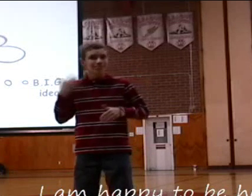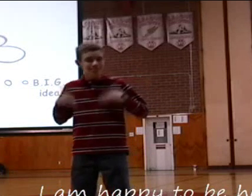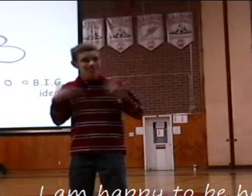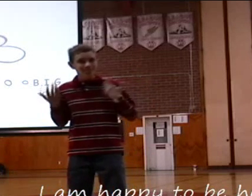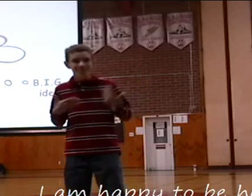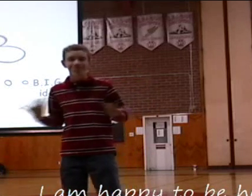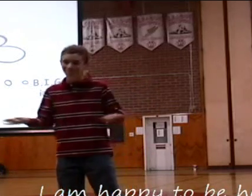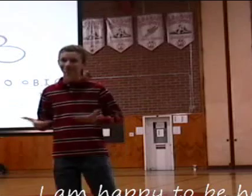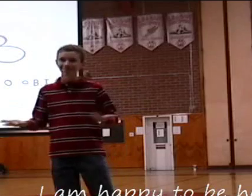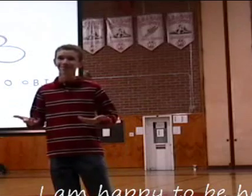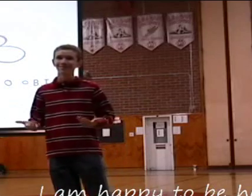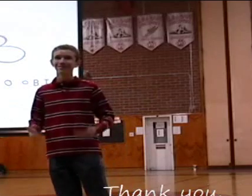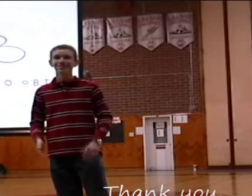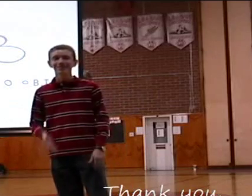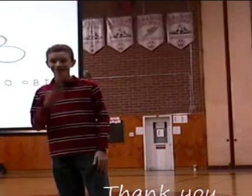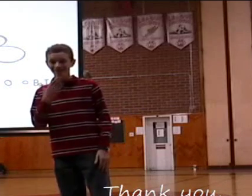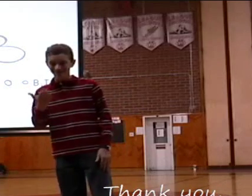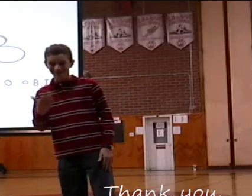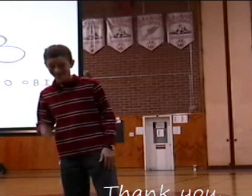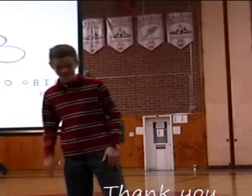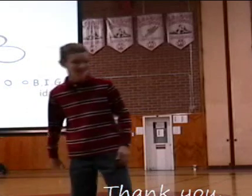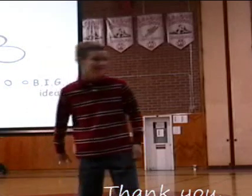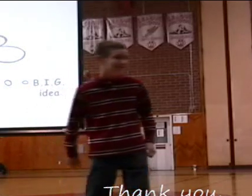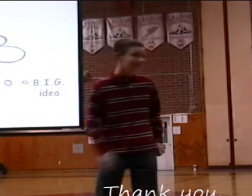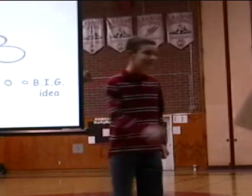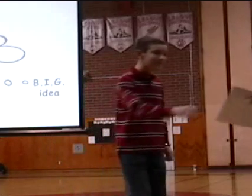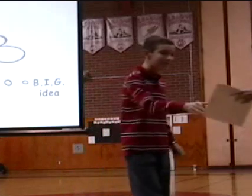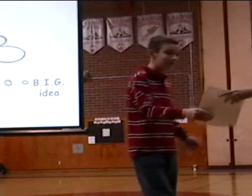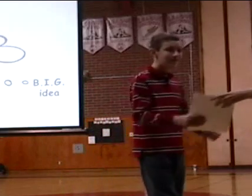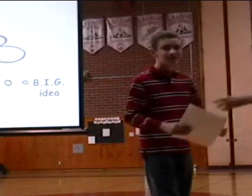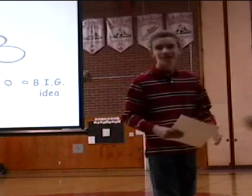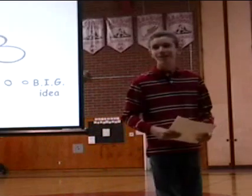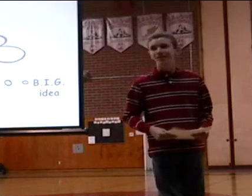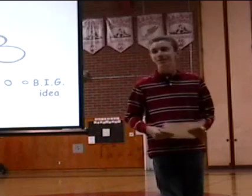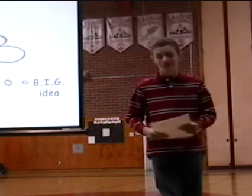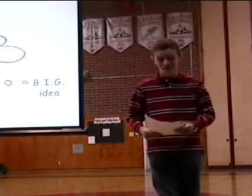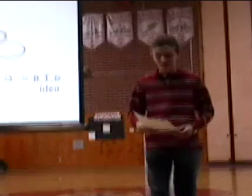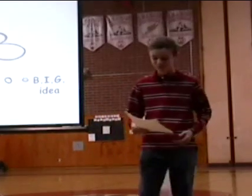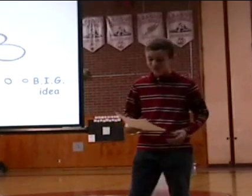Go, girl. Yeah! Yeah! Woo-hoo!